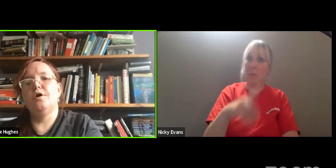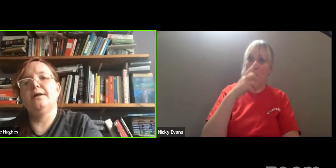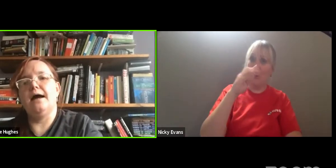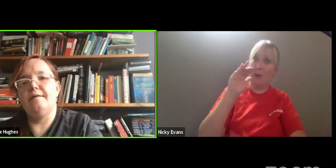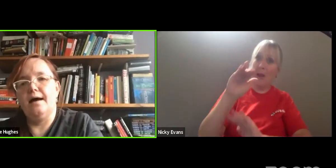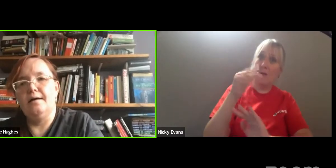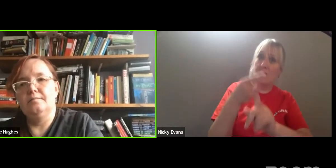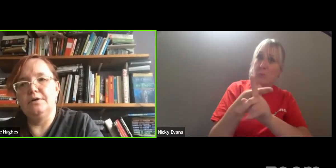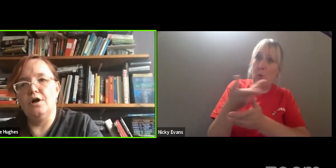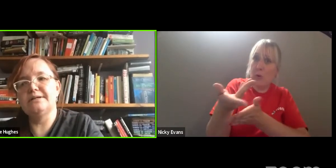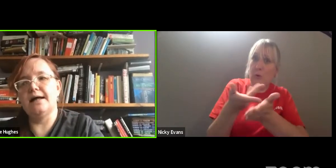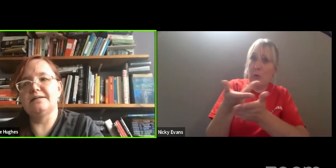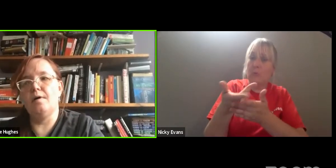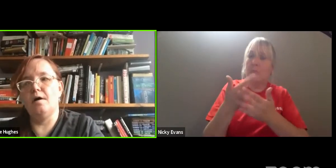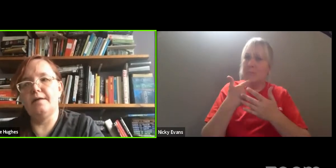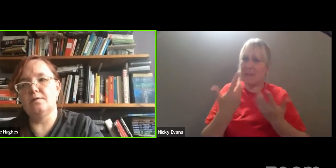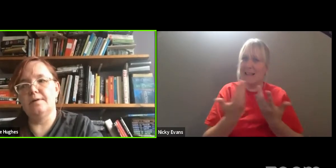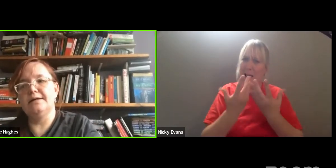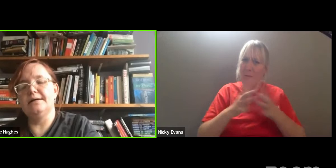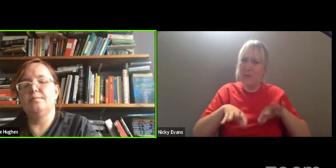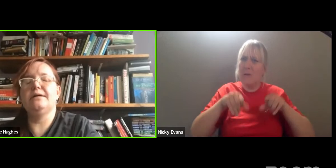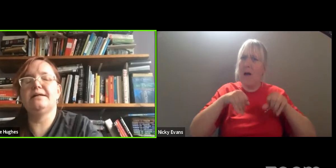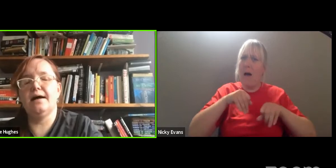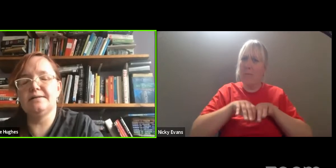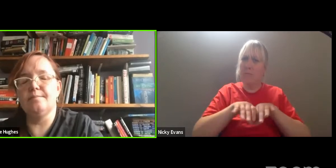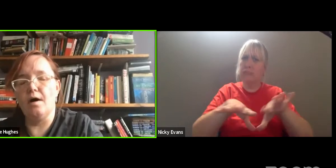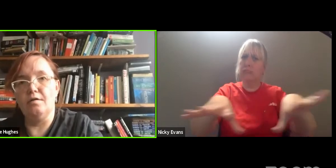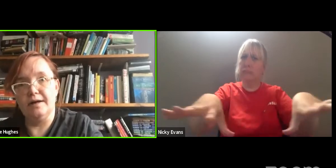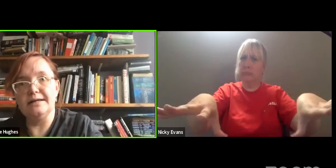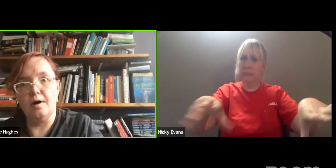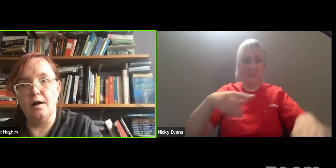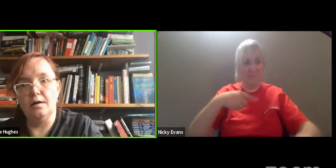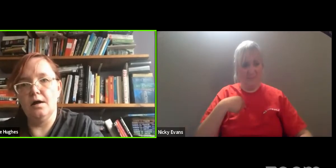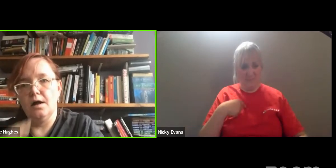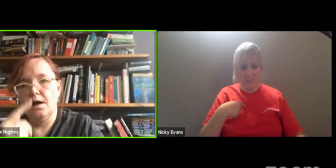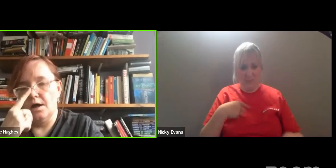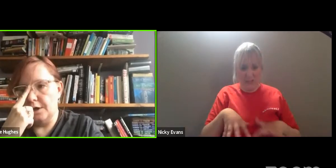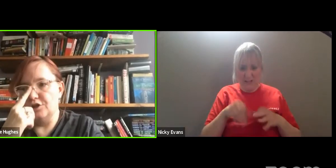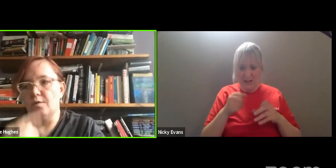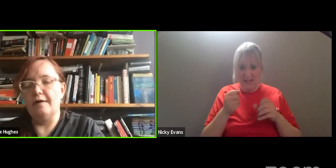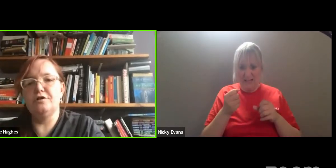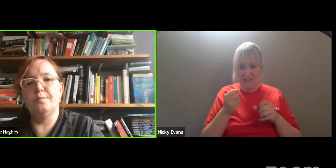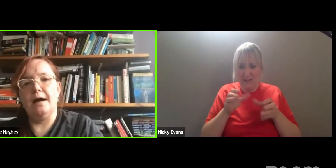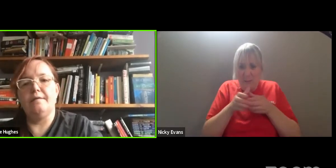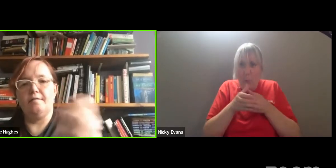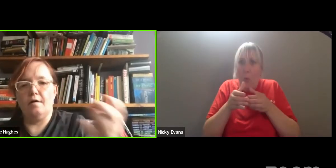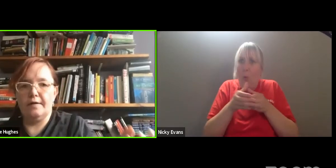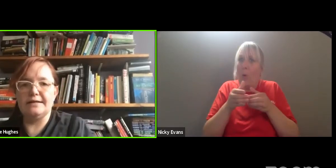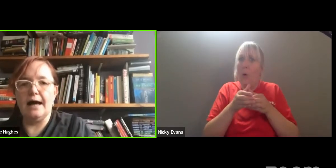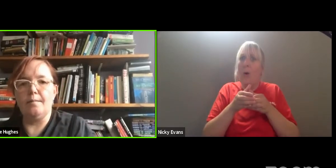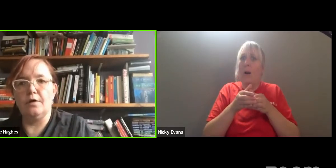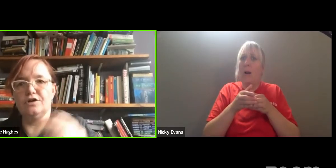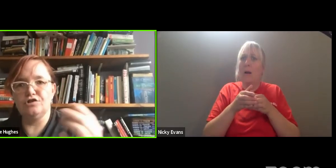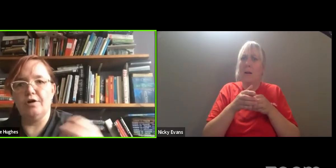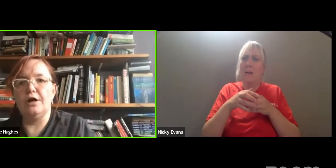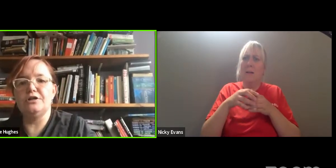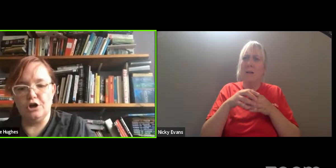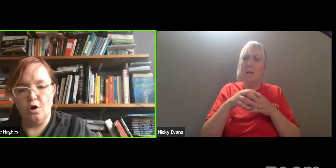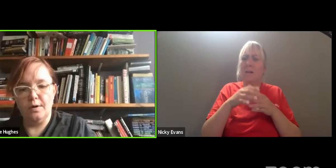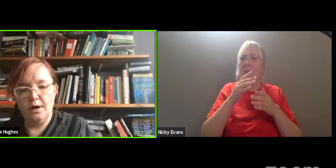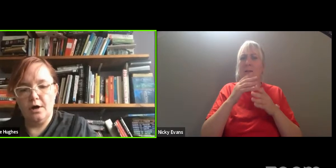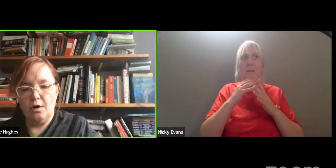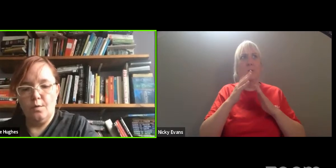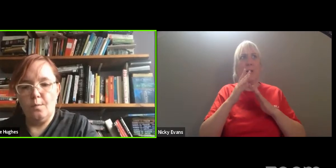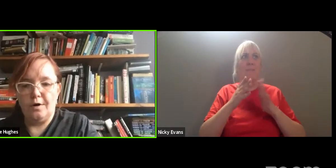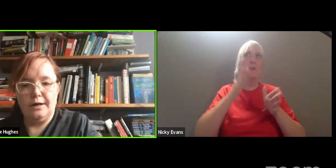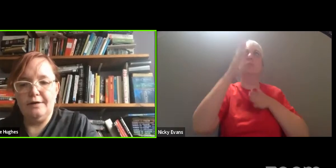spreading the word like that. You know, start small. That's what we did. We started small, really small. You don't have to be out there all the time on the streets. You